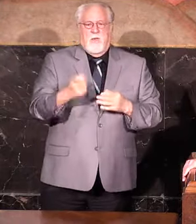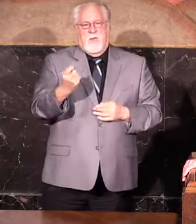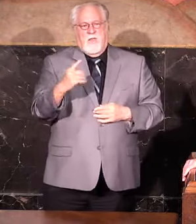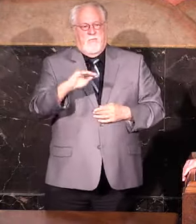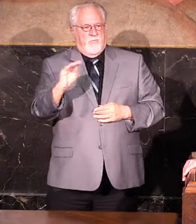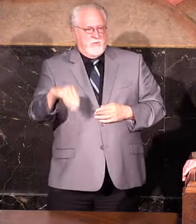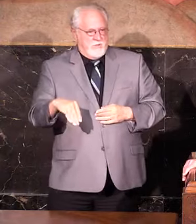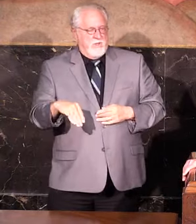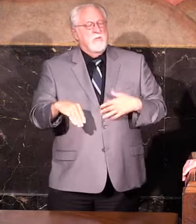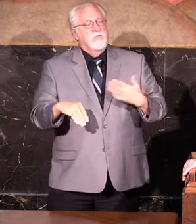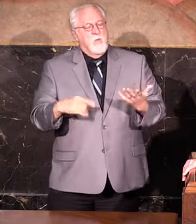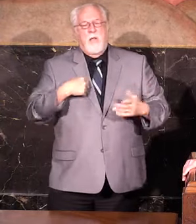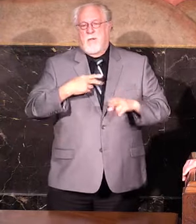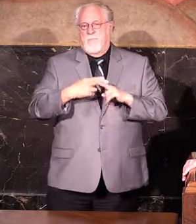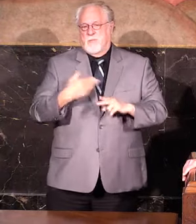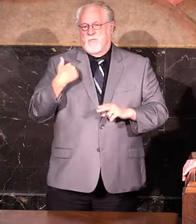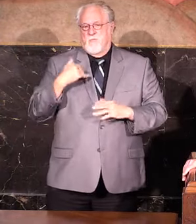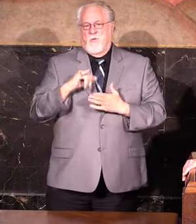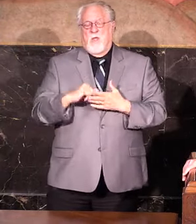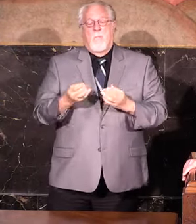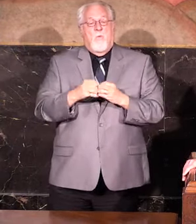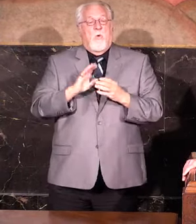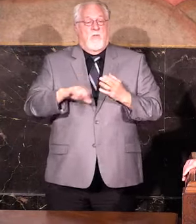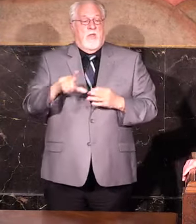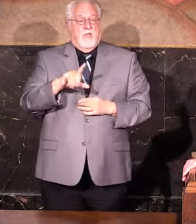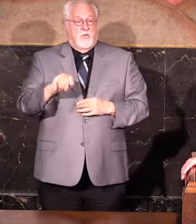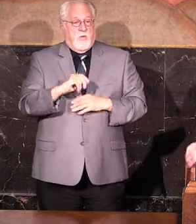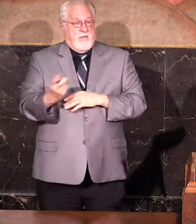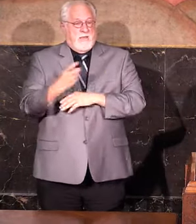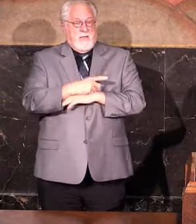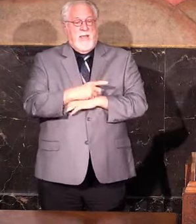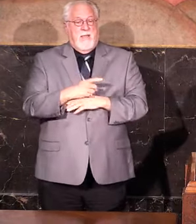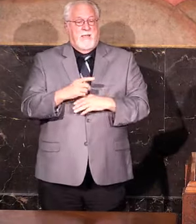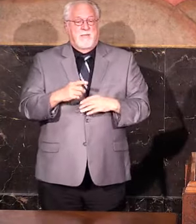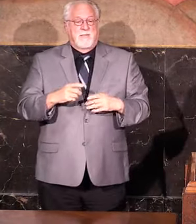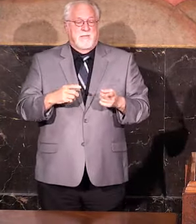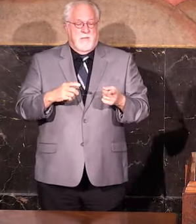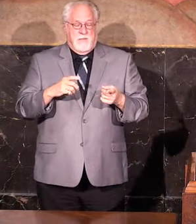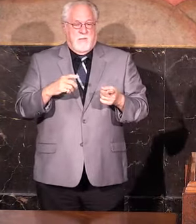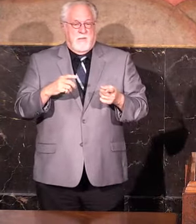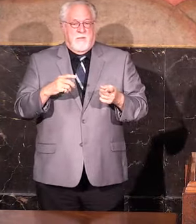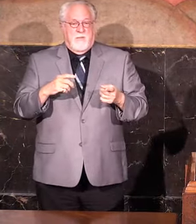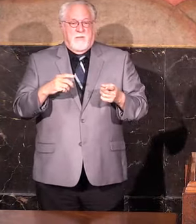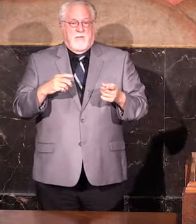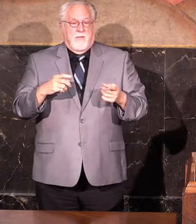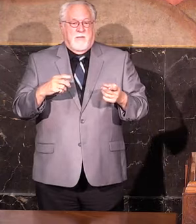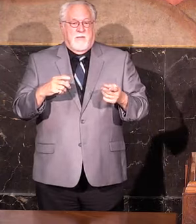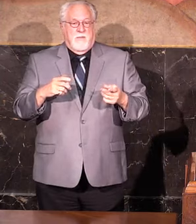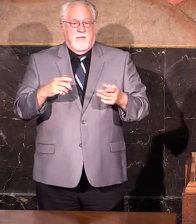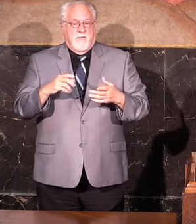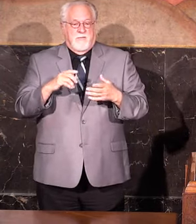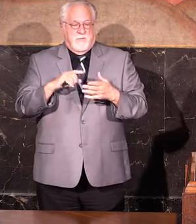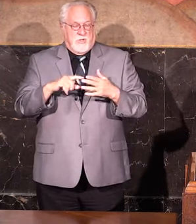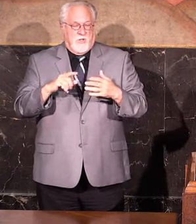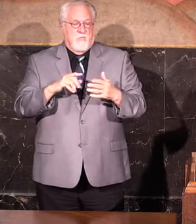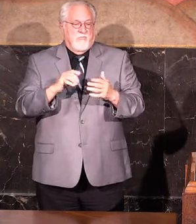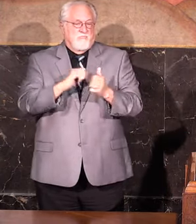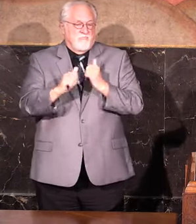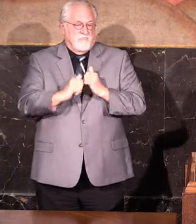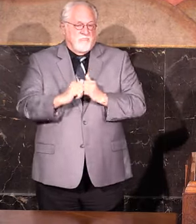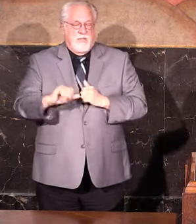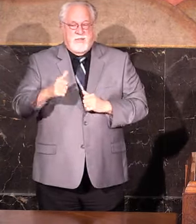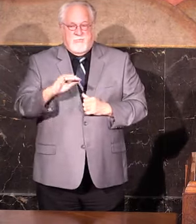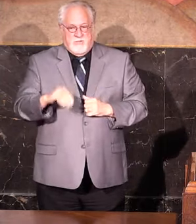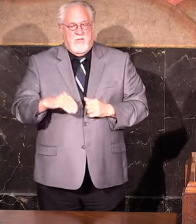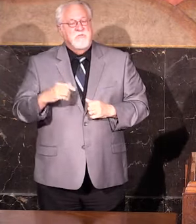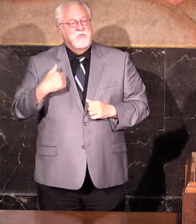But as I mentioned earlier, it's been more than 20 days now since any single day exceeded the 10%. So we're